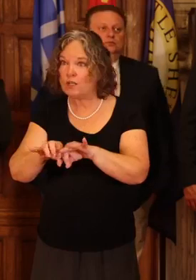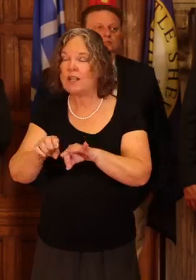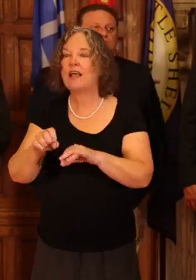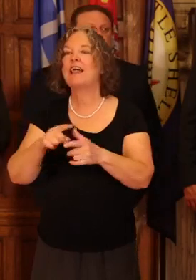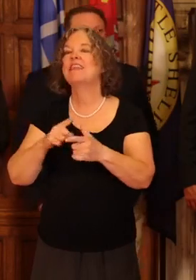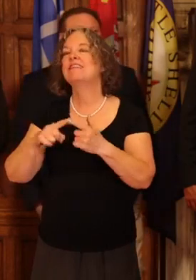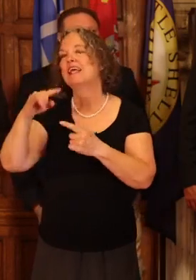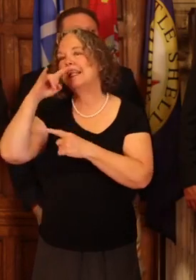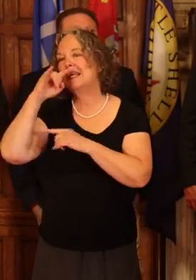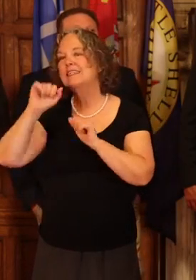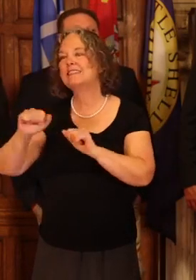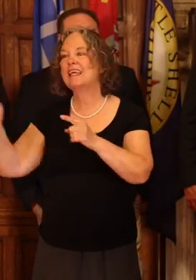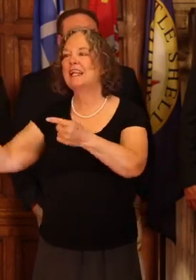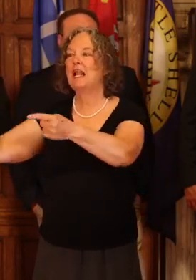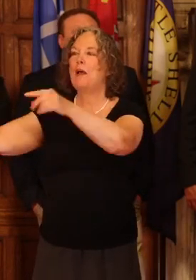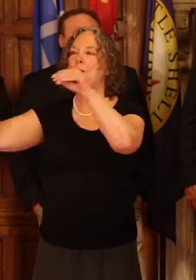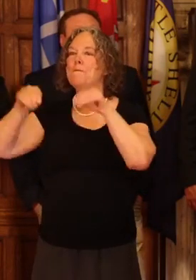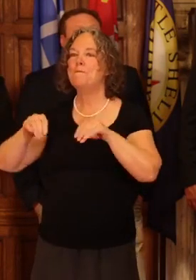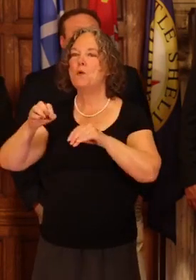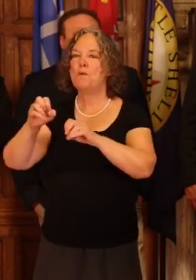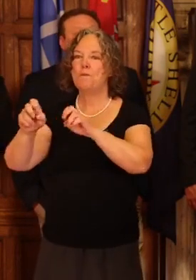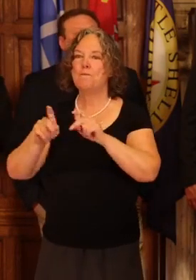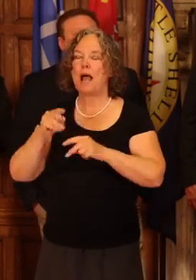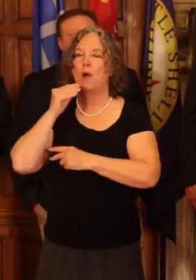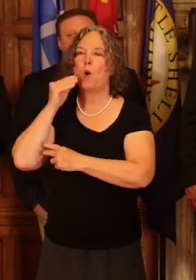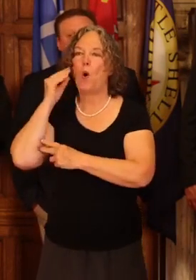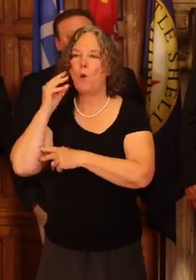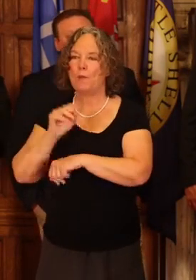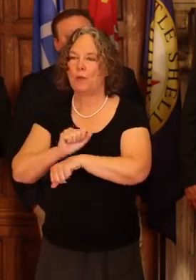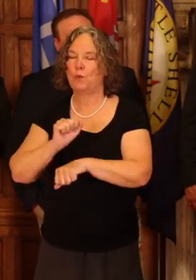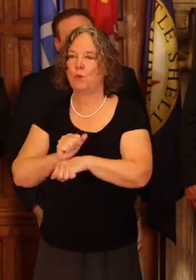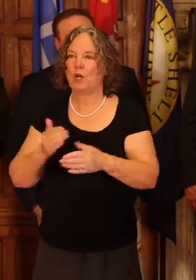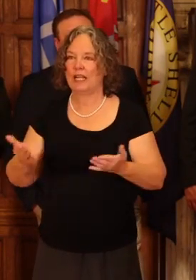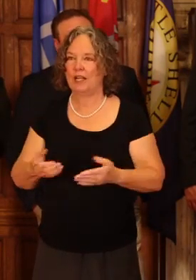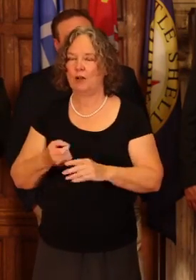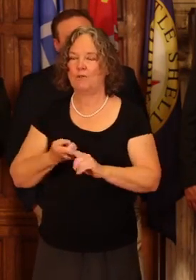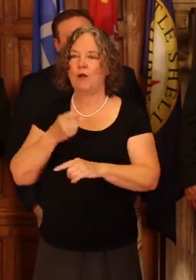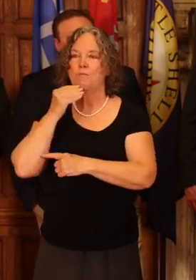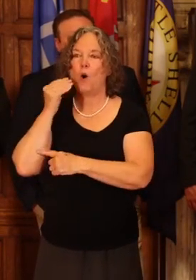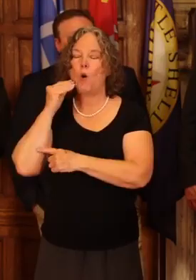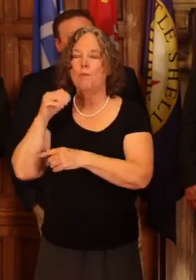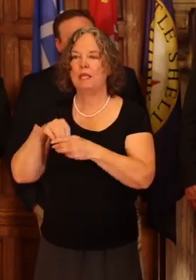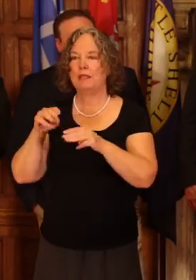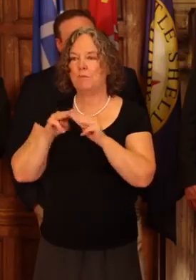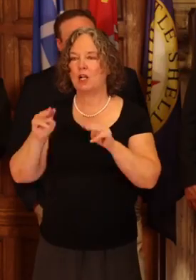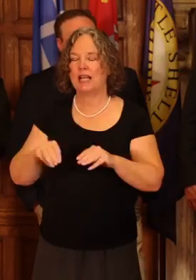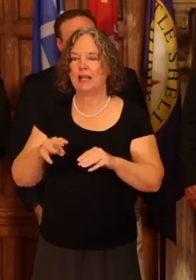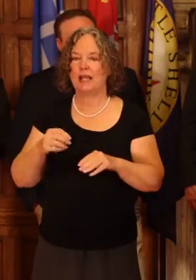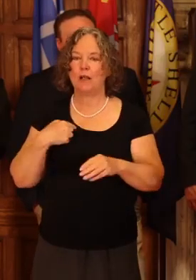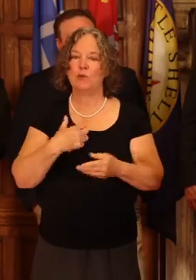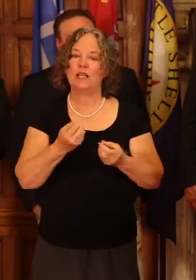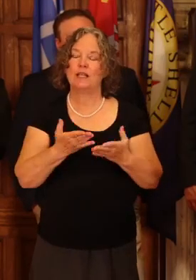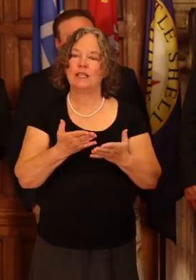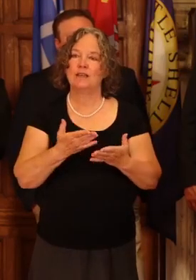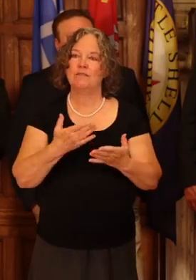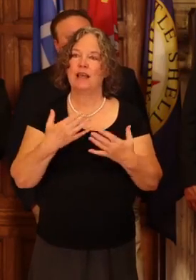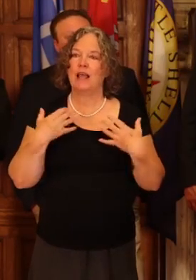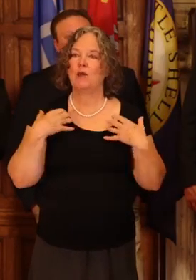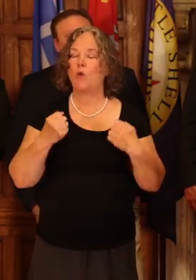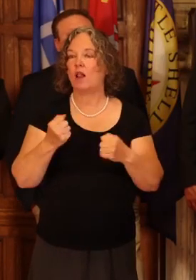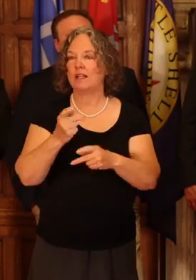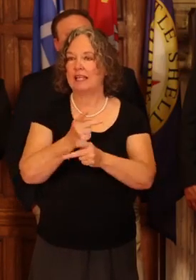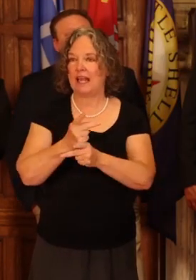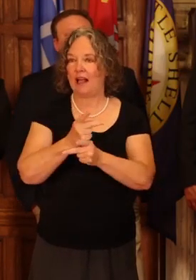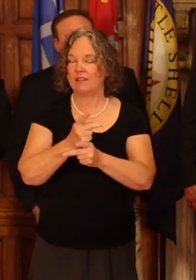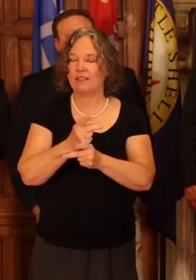and work for Montana, so that we can deliver effective health care rurally using telemedicine, and